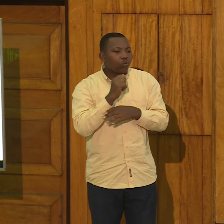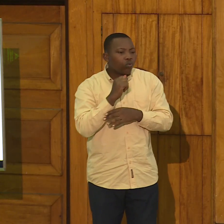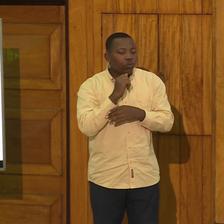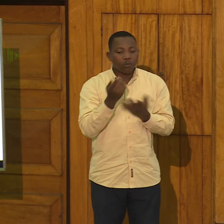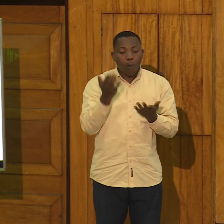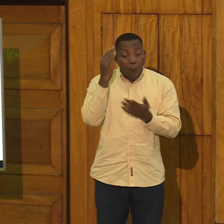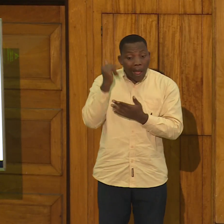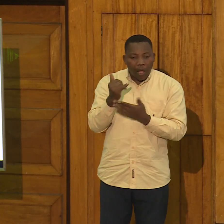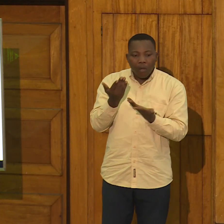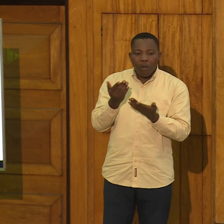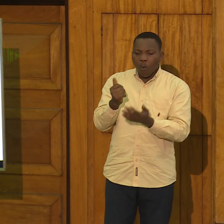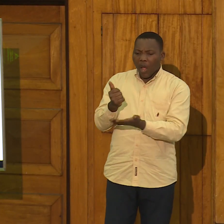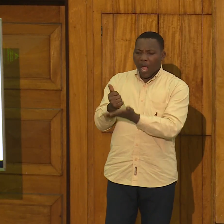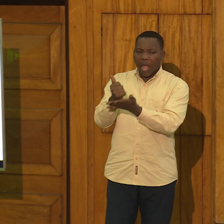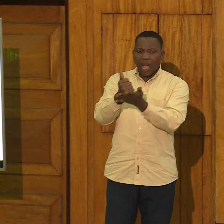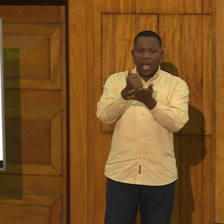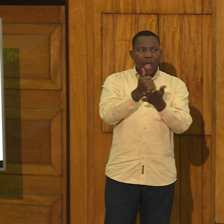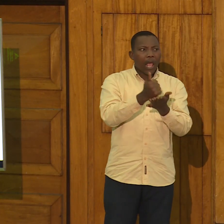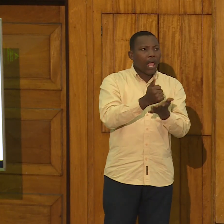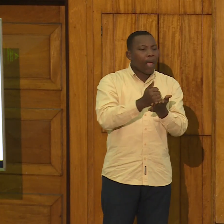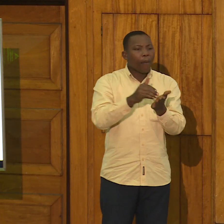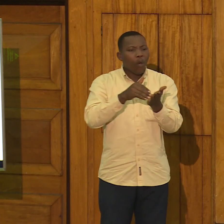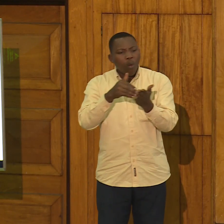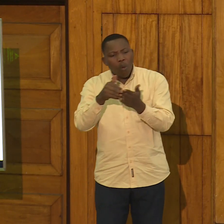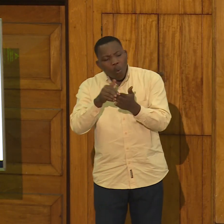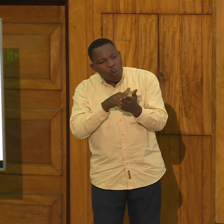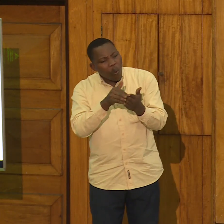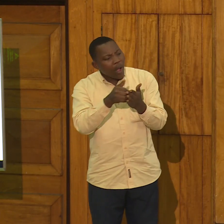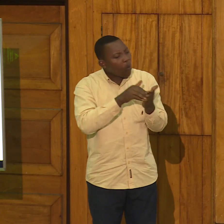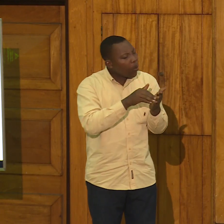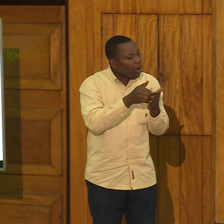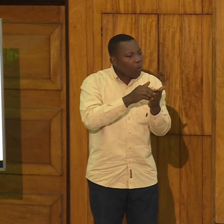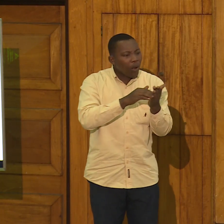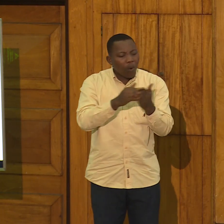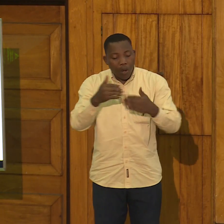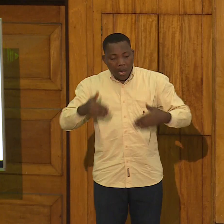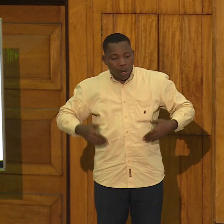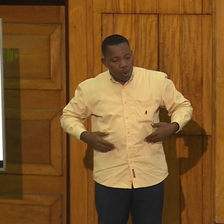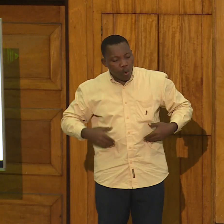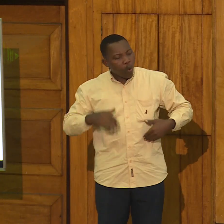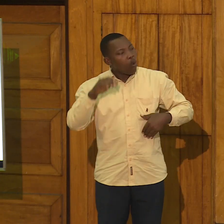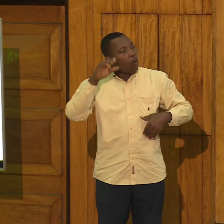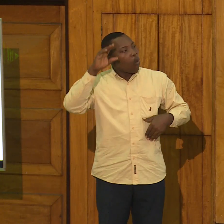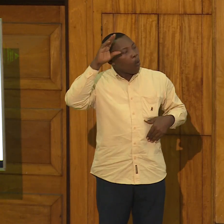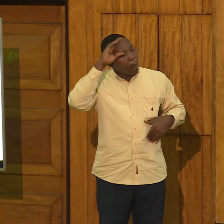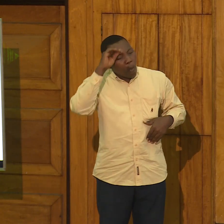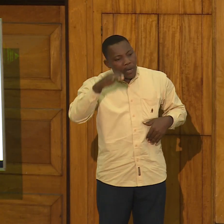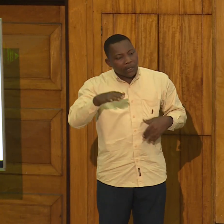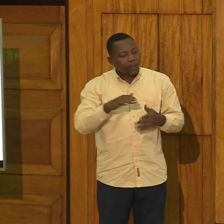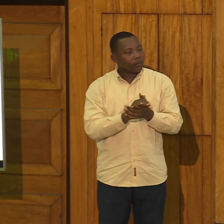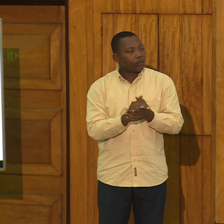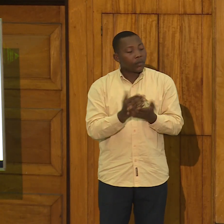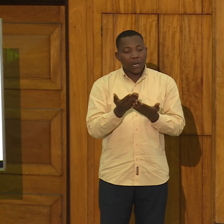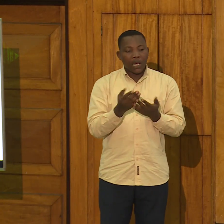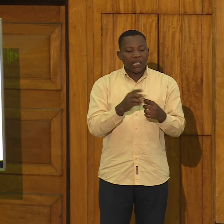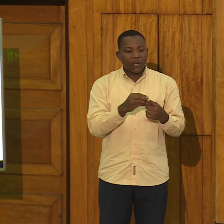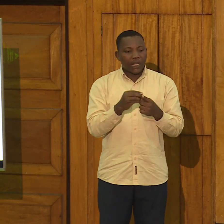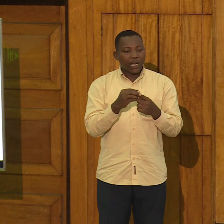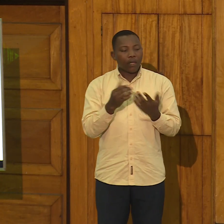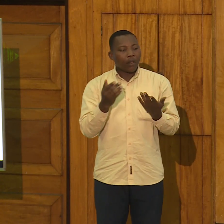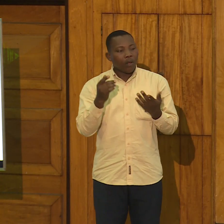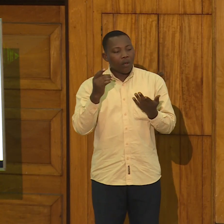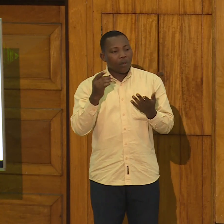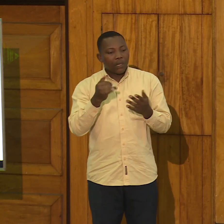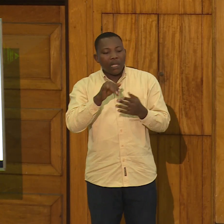vulnerable young boys be part of the programs, those who are not really accessing services. So we have a screening tool that they use for them